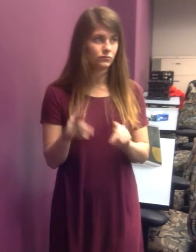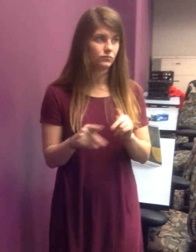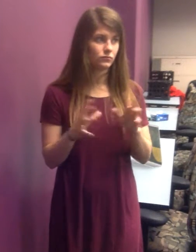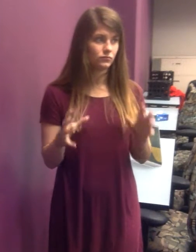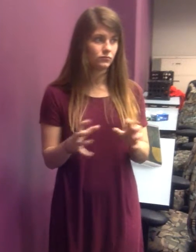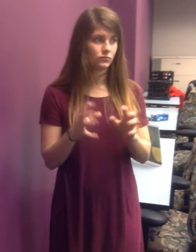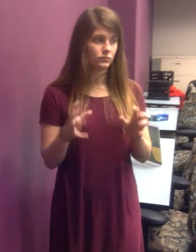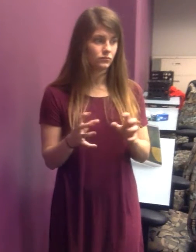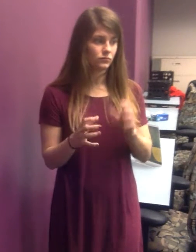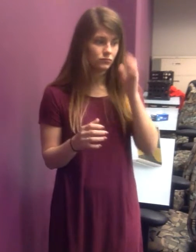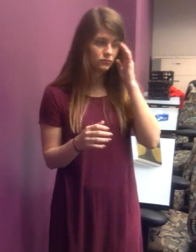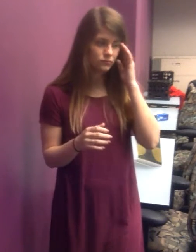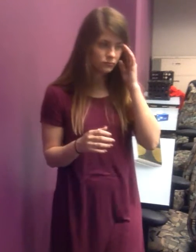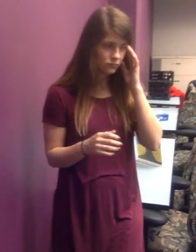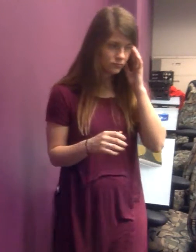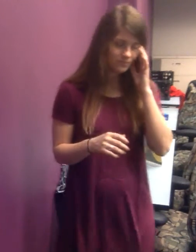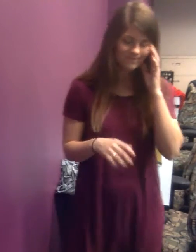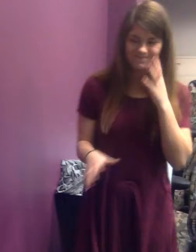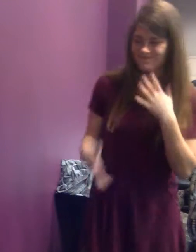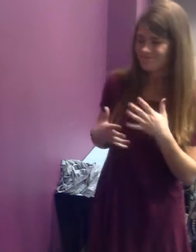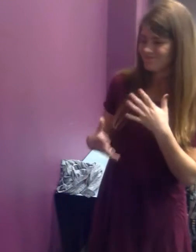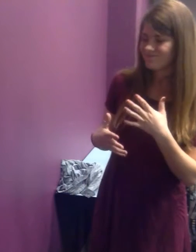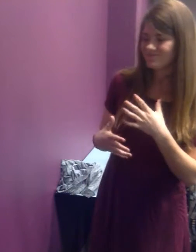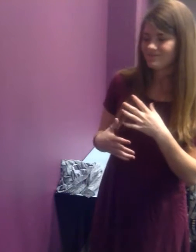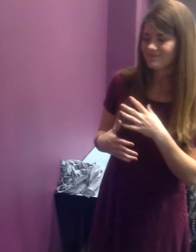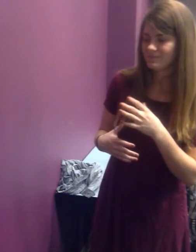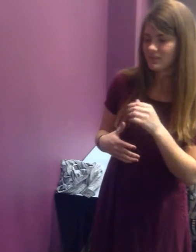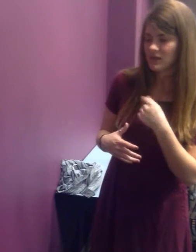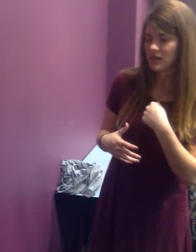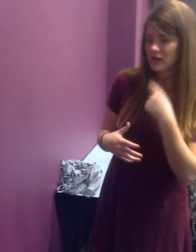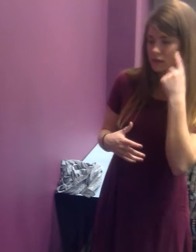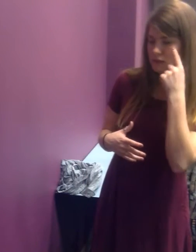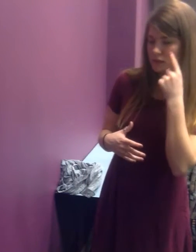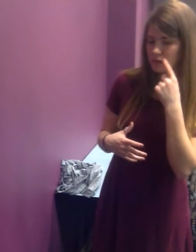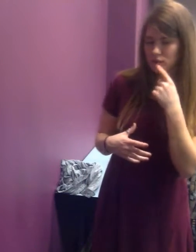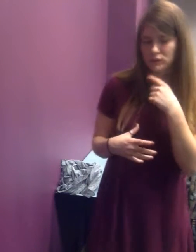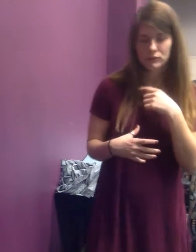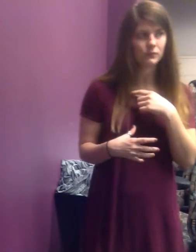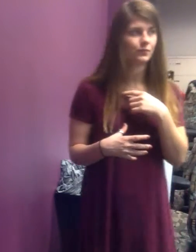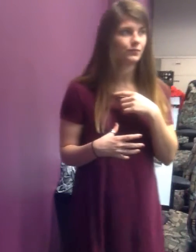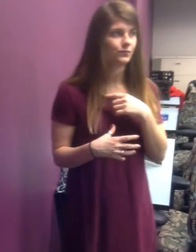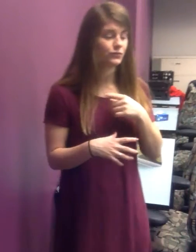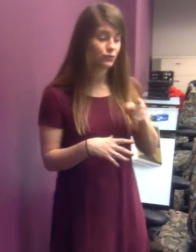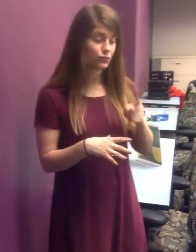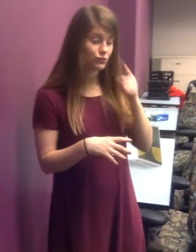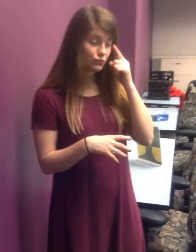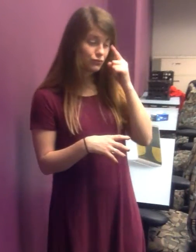consensus doesn't settle it for you? Well, I think that it's up to the scientists and their supporters